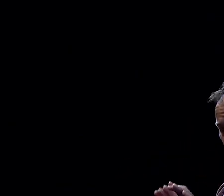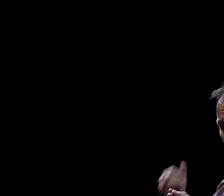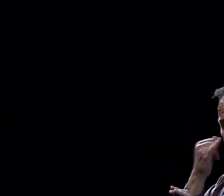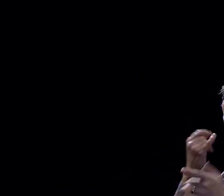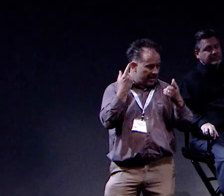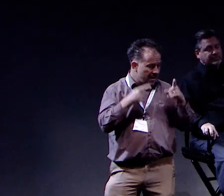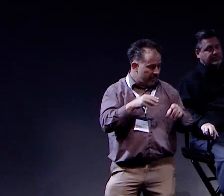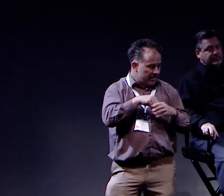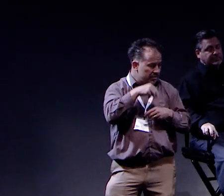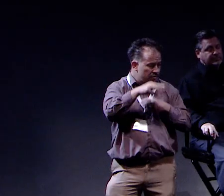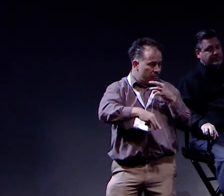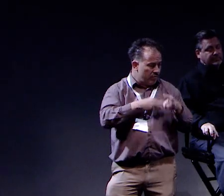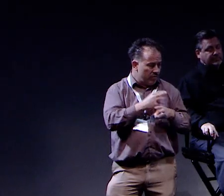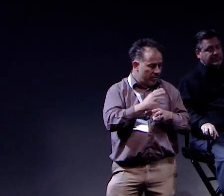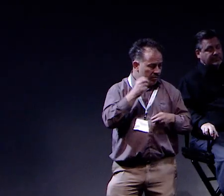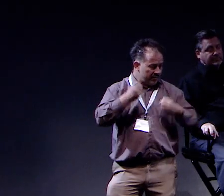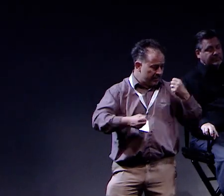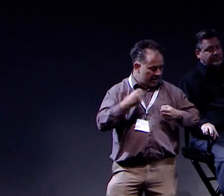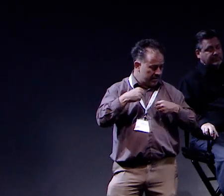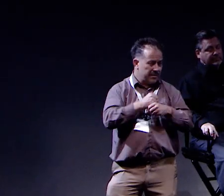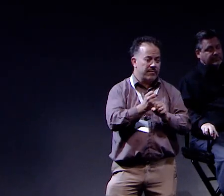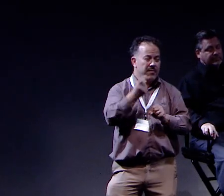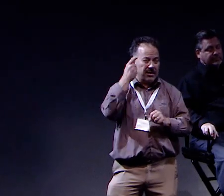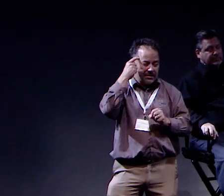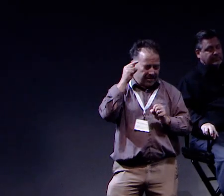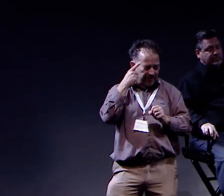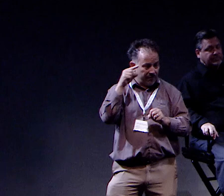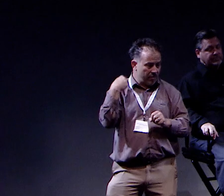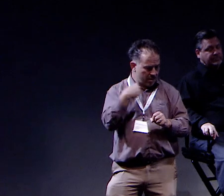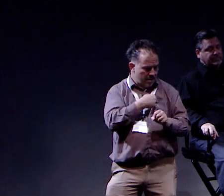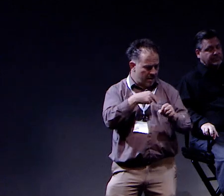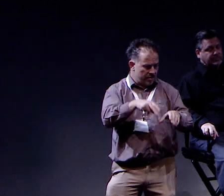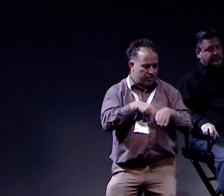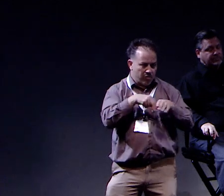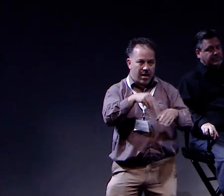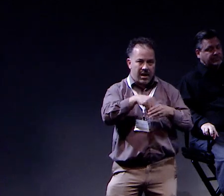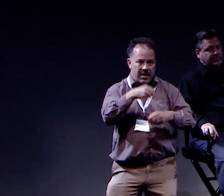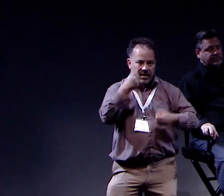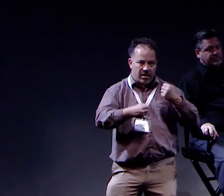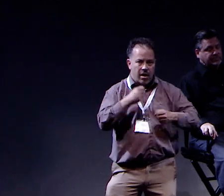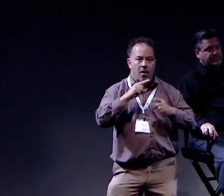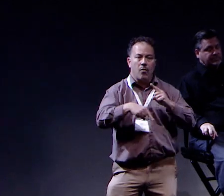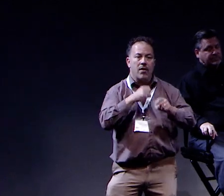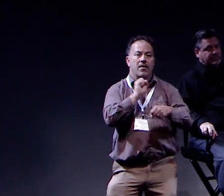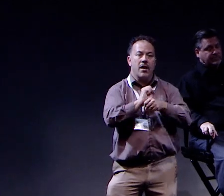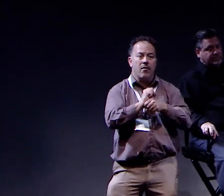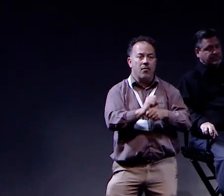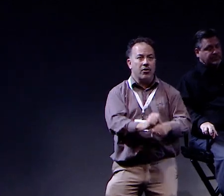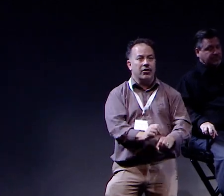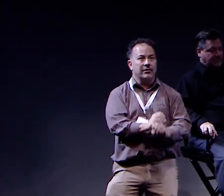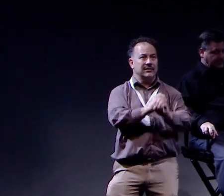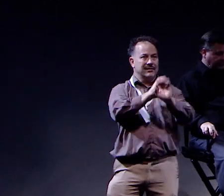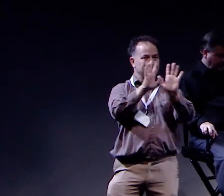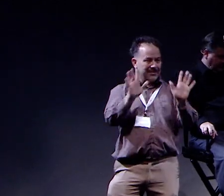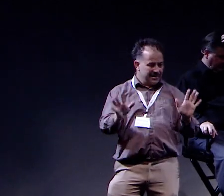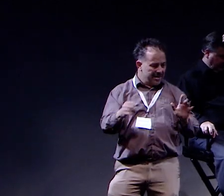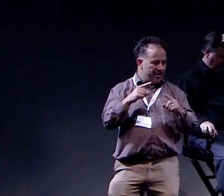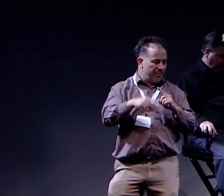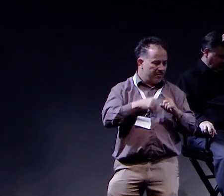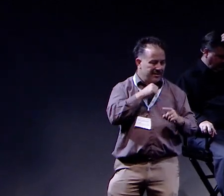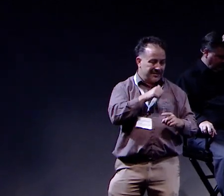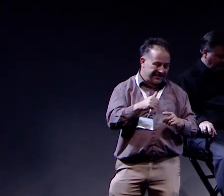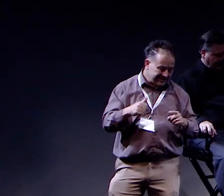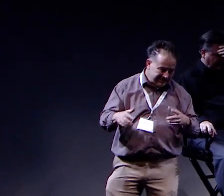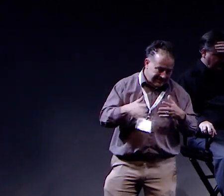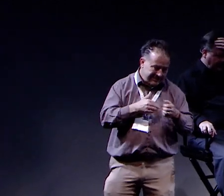world of cars, it makes sense for us to ride in a car. These things, when they work, they're transparent. When they don't work, they're jarring.